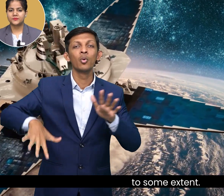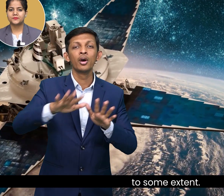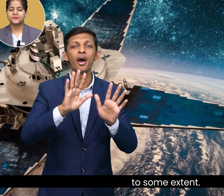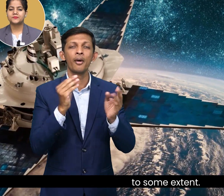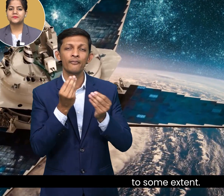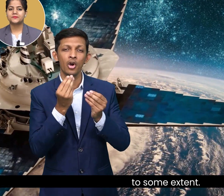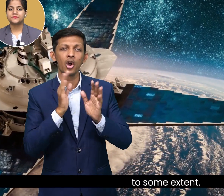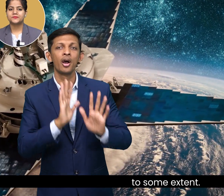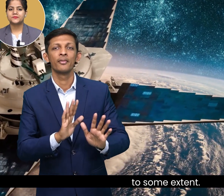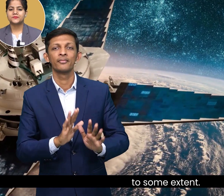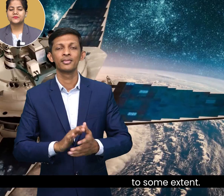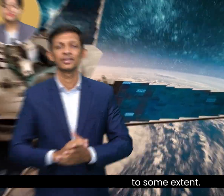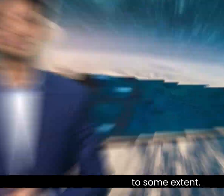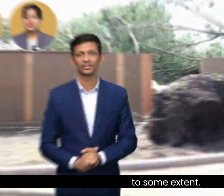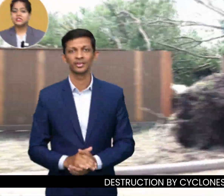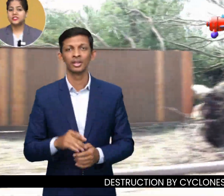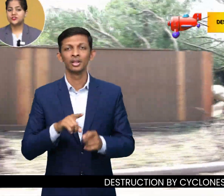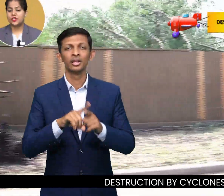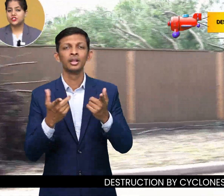extent.